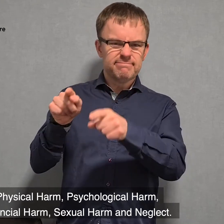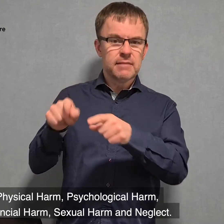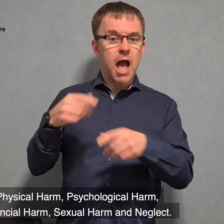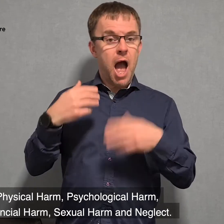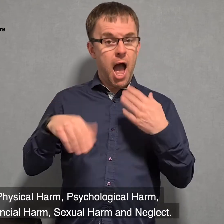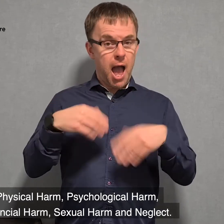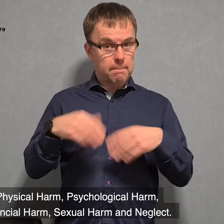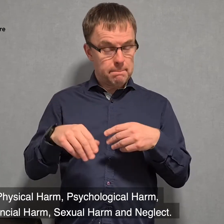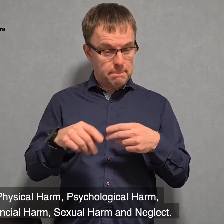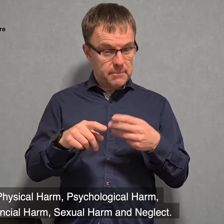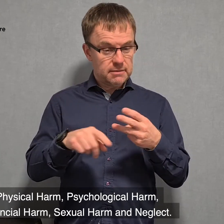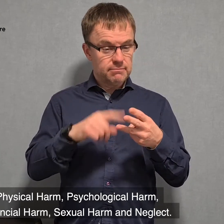psychological harm,